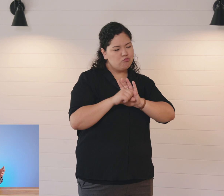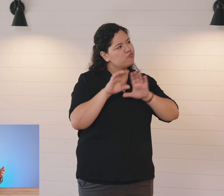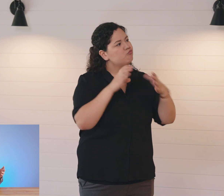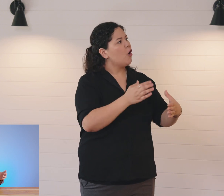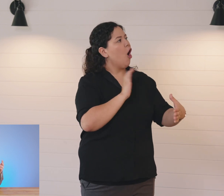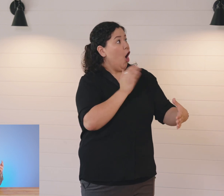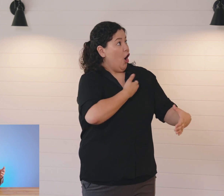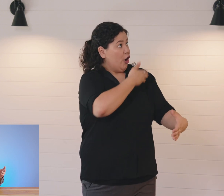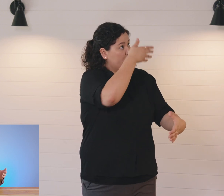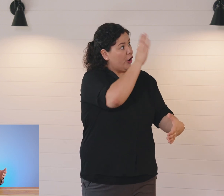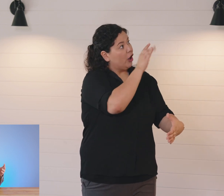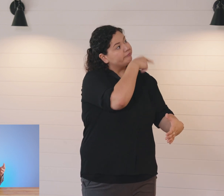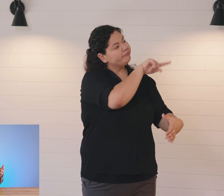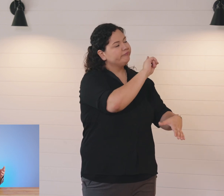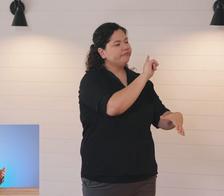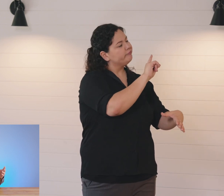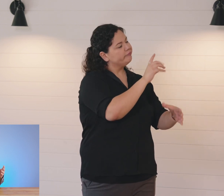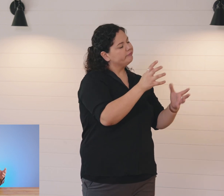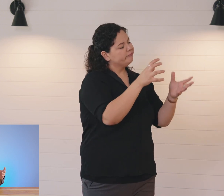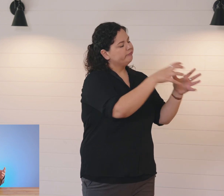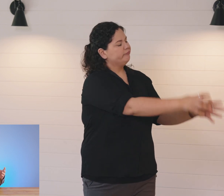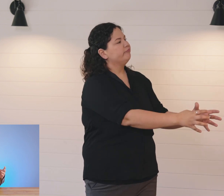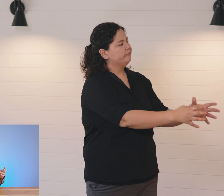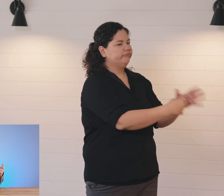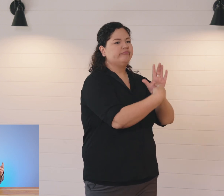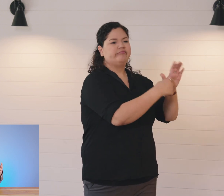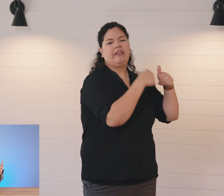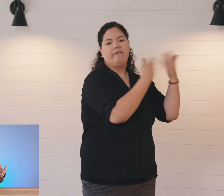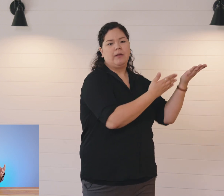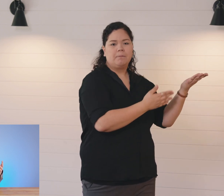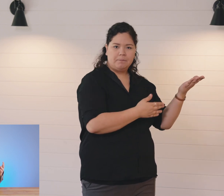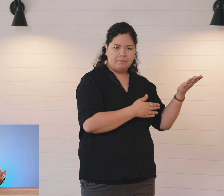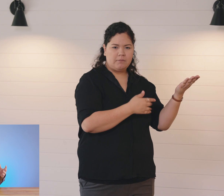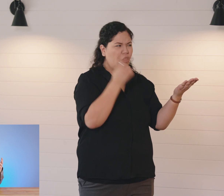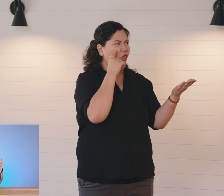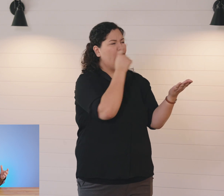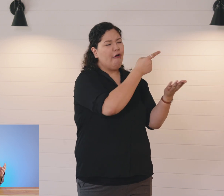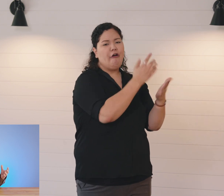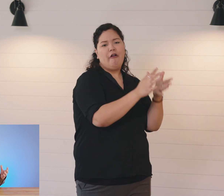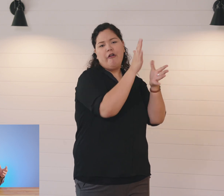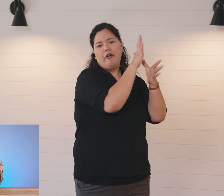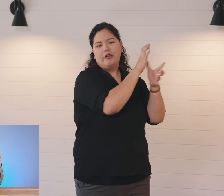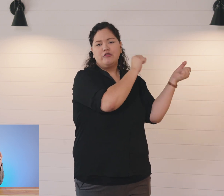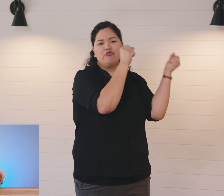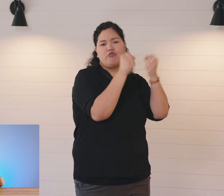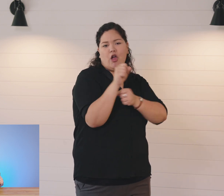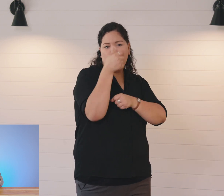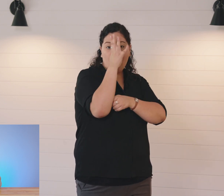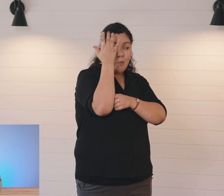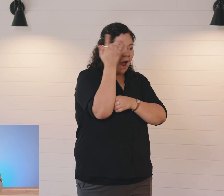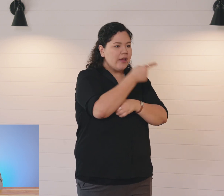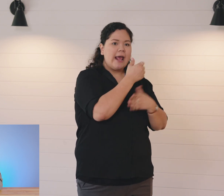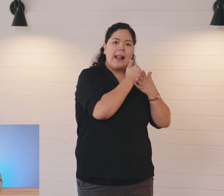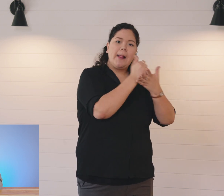idol in their idol's temple. Their idol was called Dagon. He was thought to be, of course, the greatest, most strongest God because he helped his people